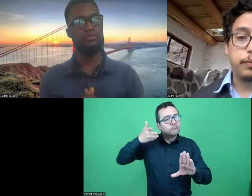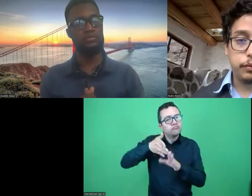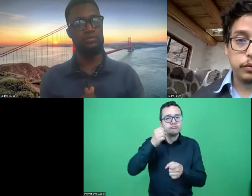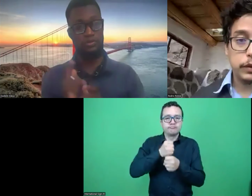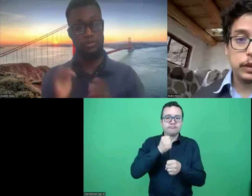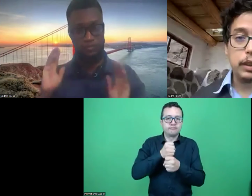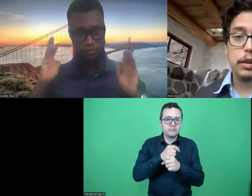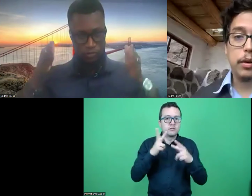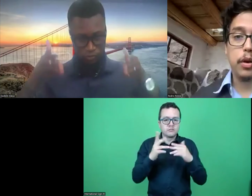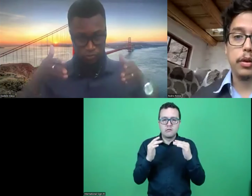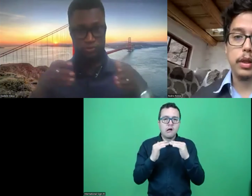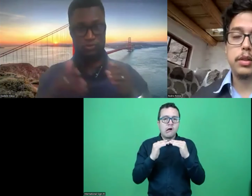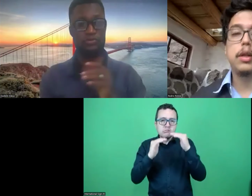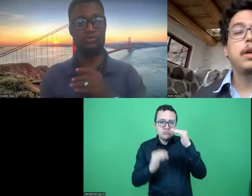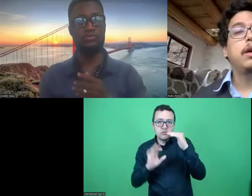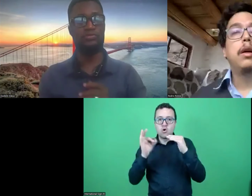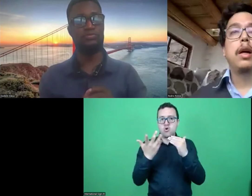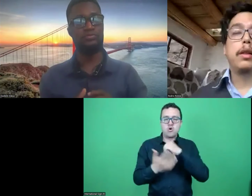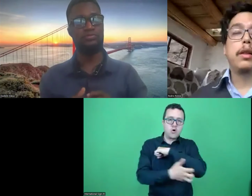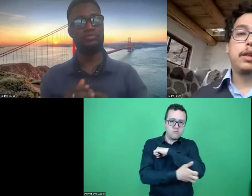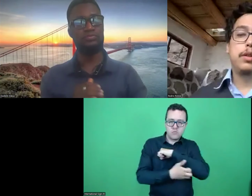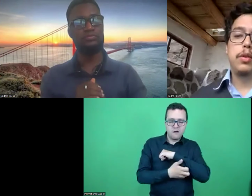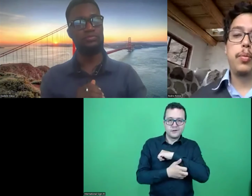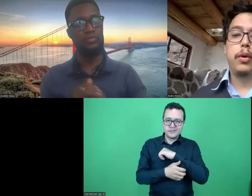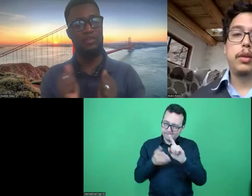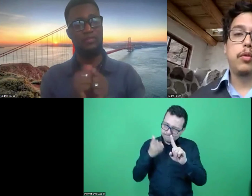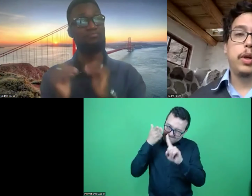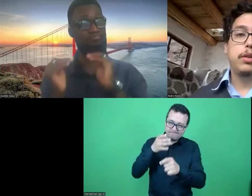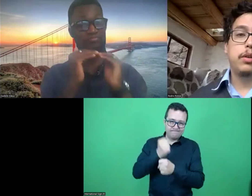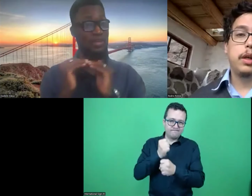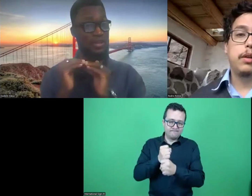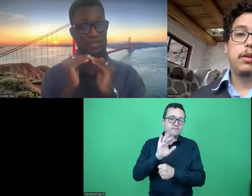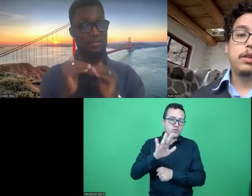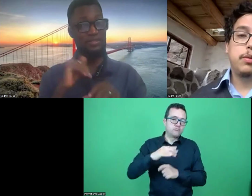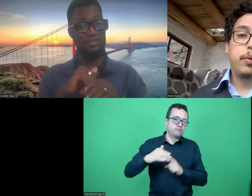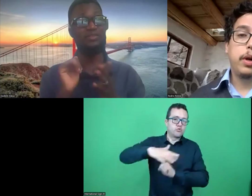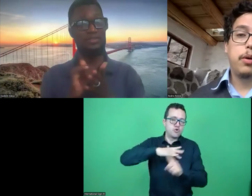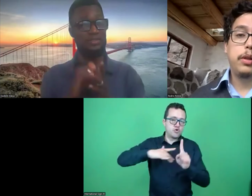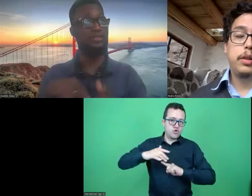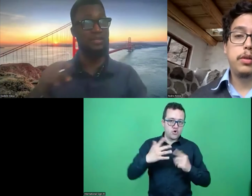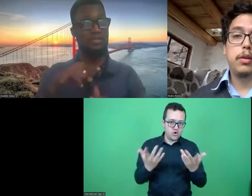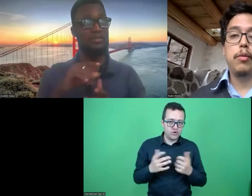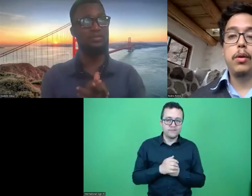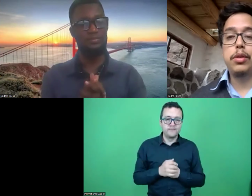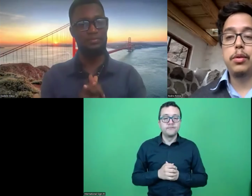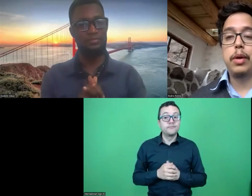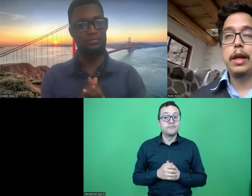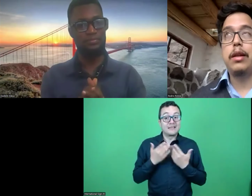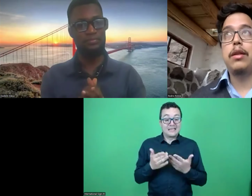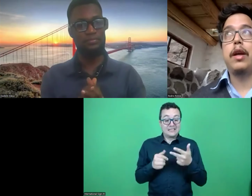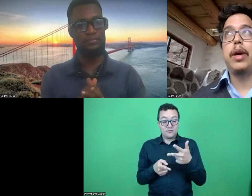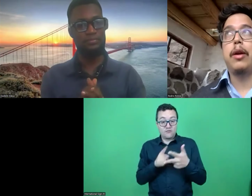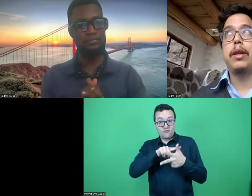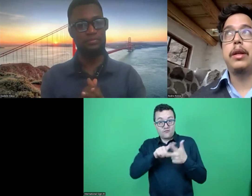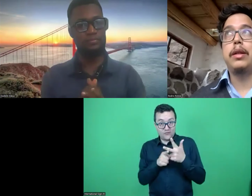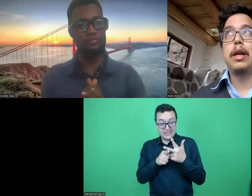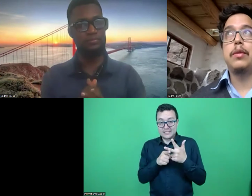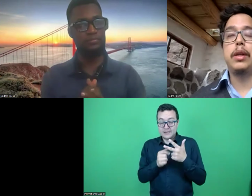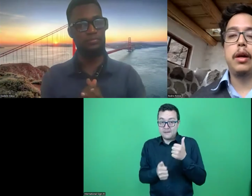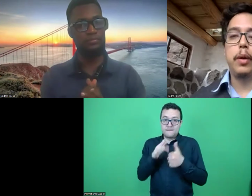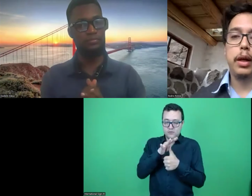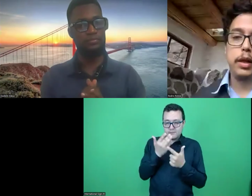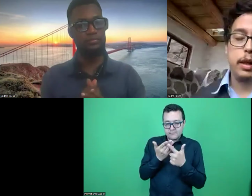inequality in their contexts. I think it's also important to mention that these 3 priorities were also identified by grantees